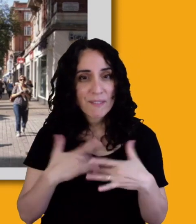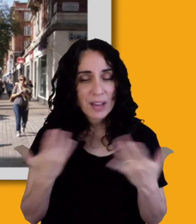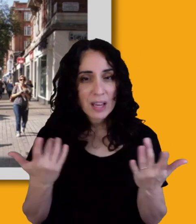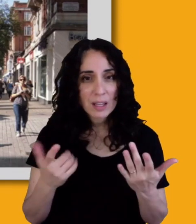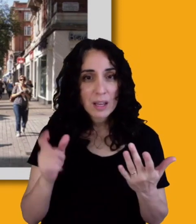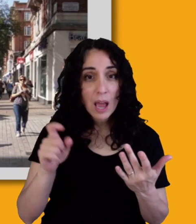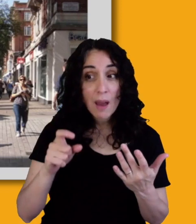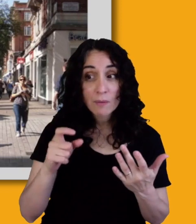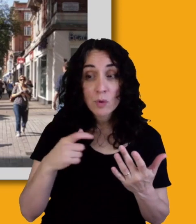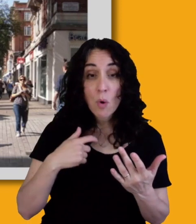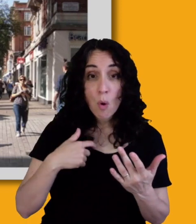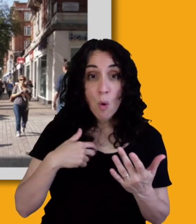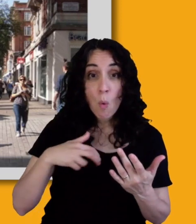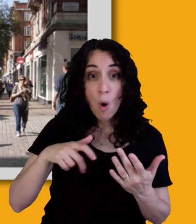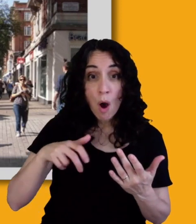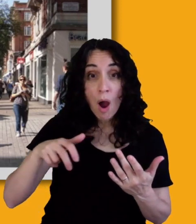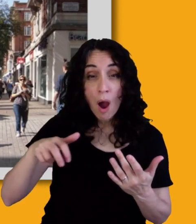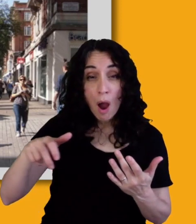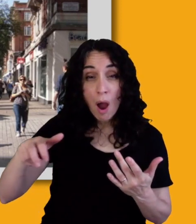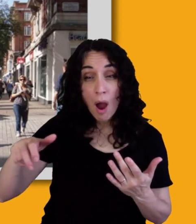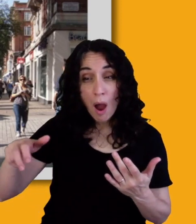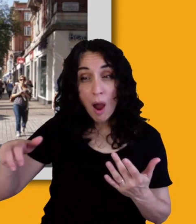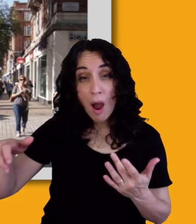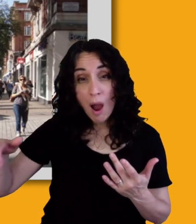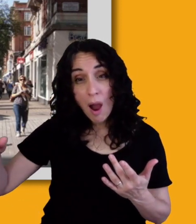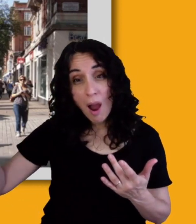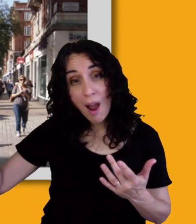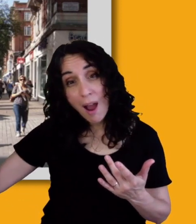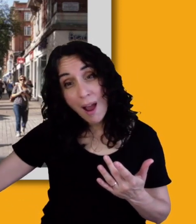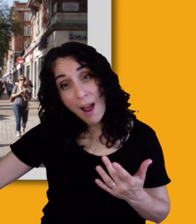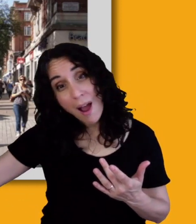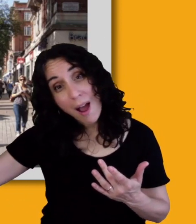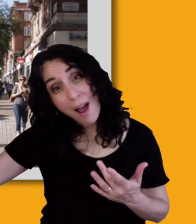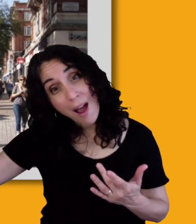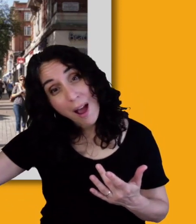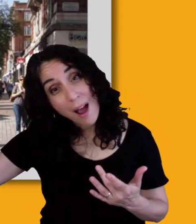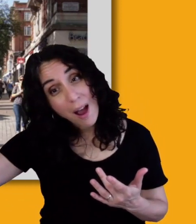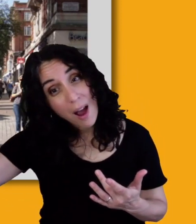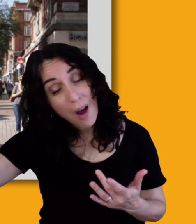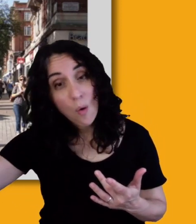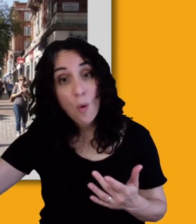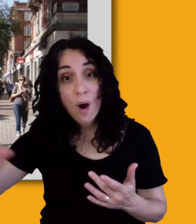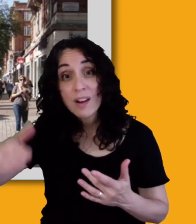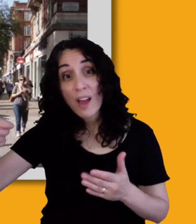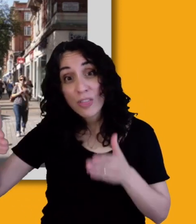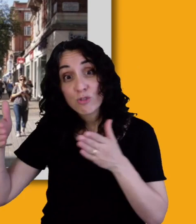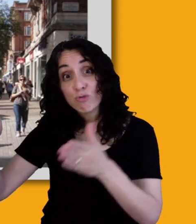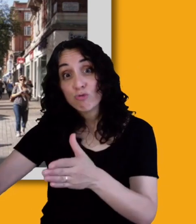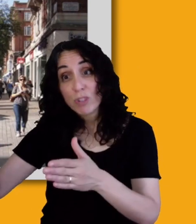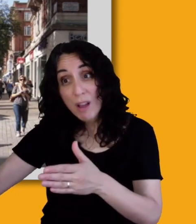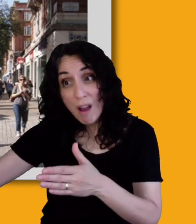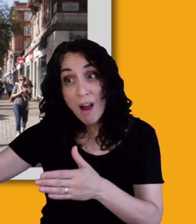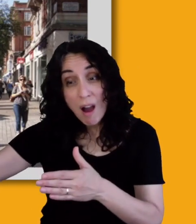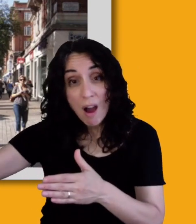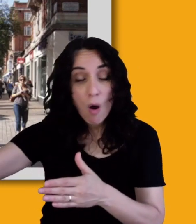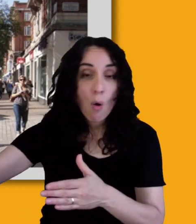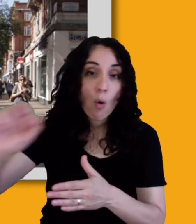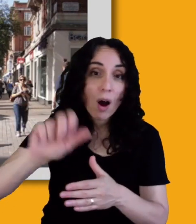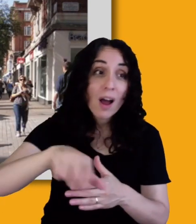I have to literally go all the way around the corner or all the way up the street and around the corner. Or, or on a completely